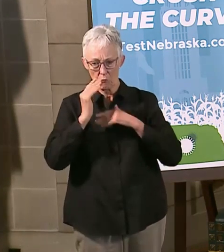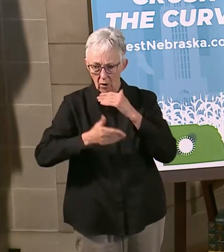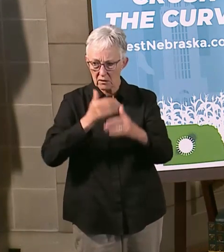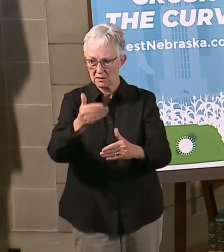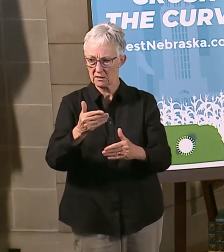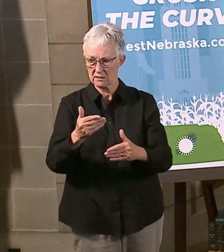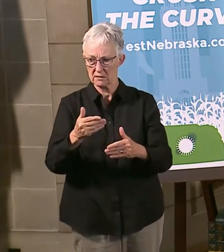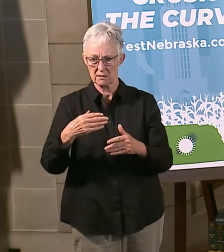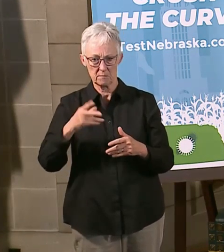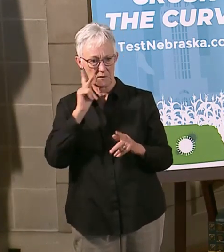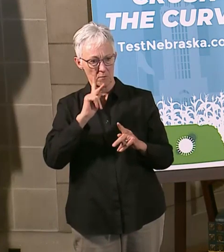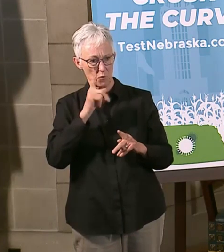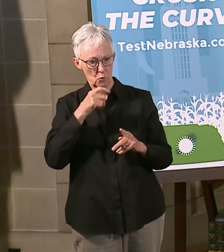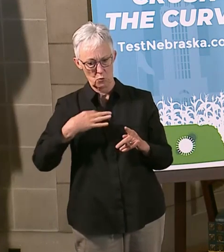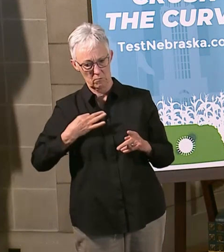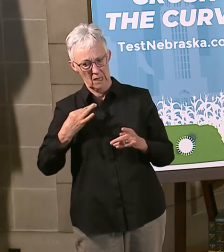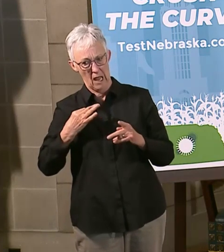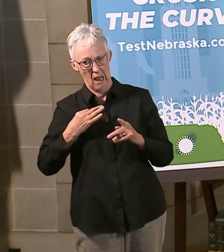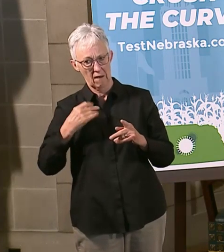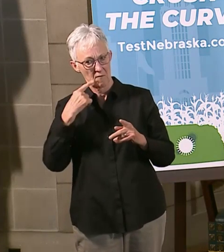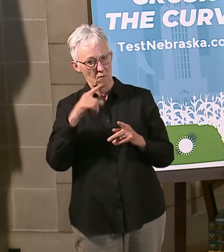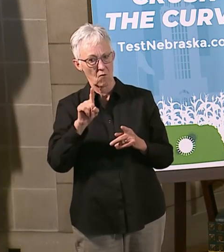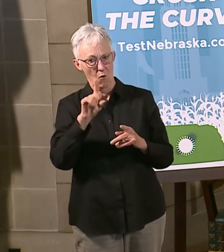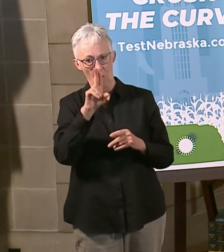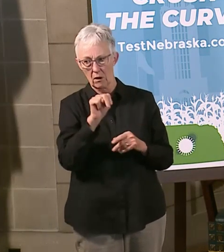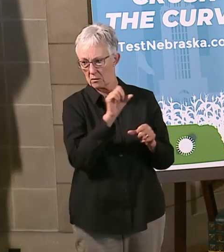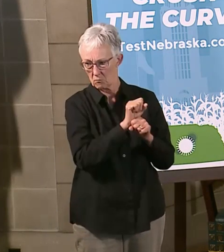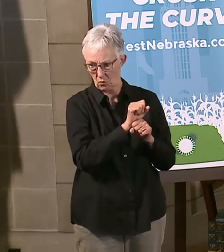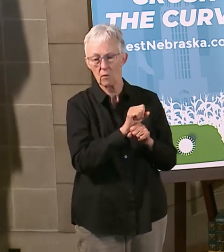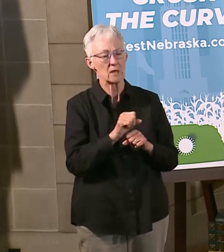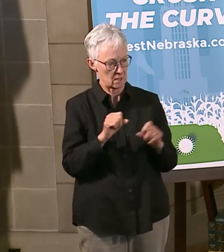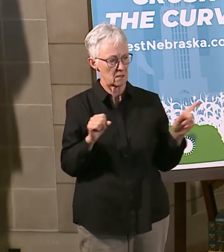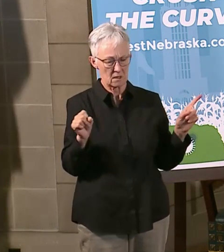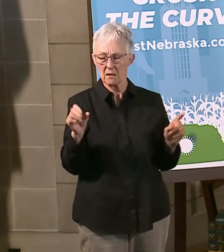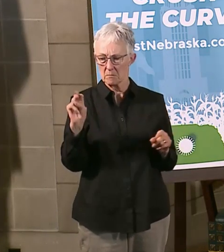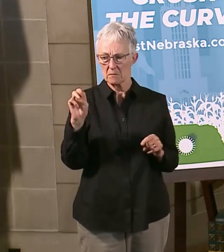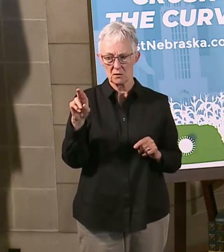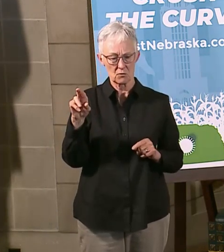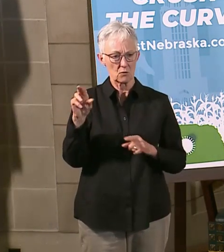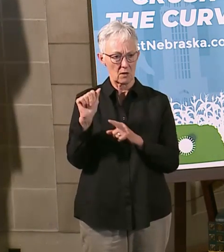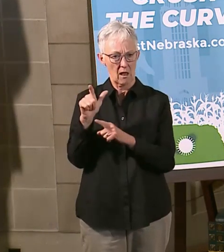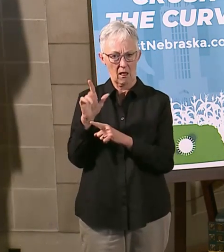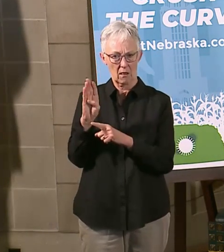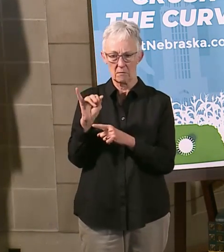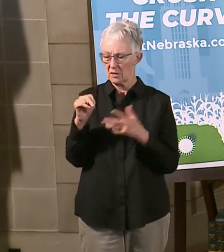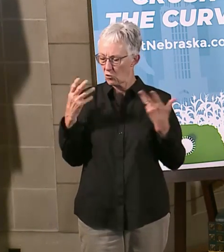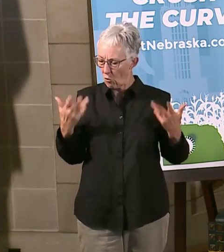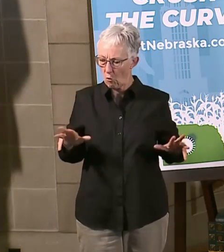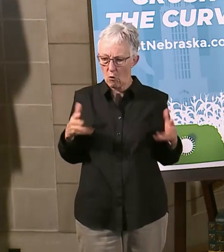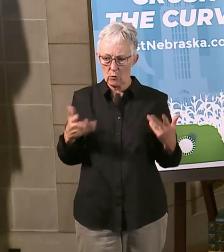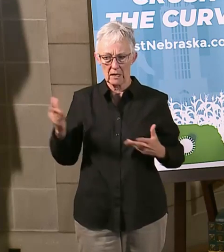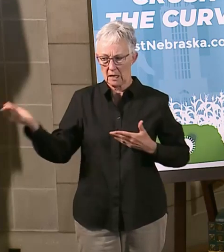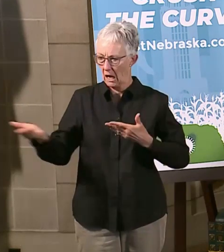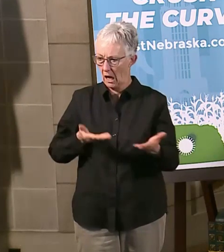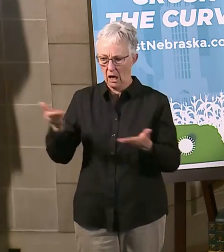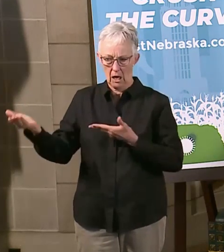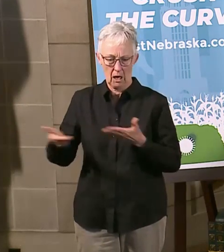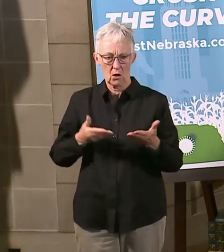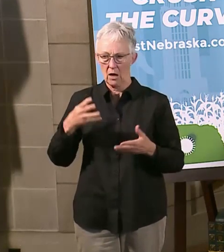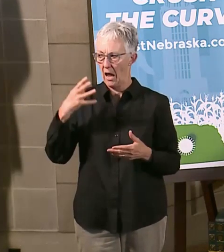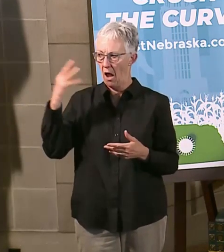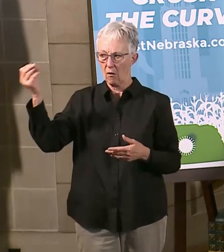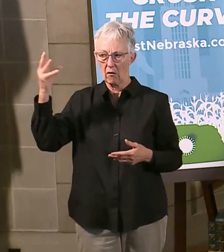about, Commissioner Albin has worked to bring in additional teammates to be able to help process those applications. He's gone out and hired outside